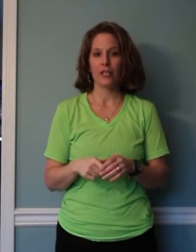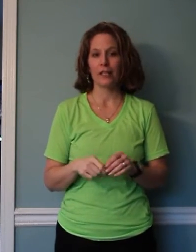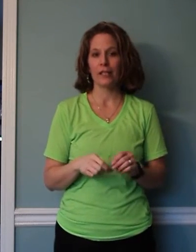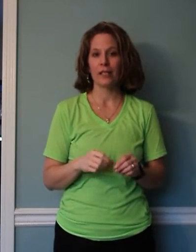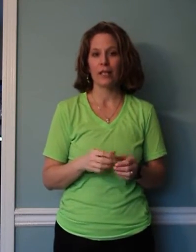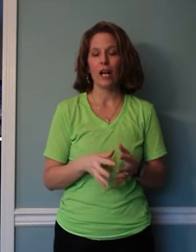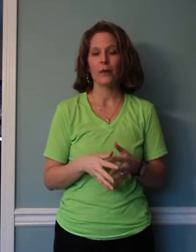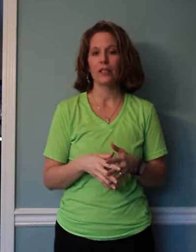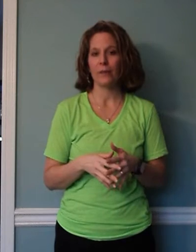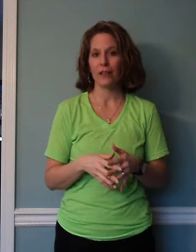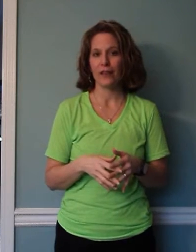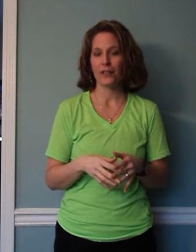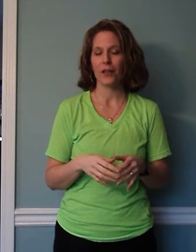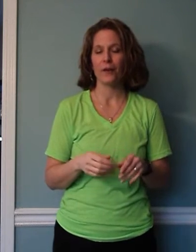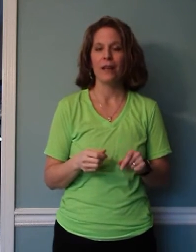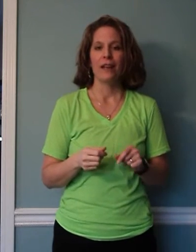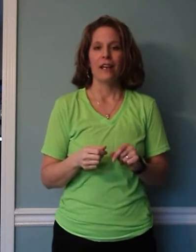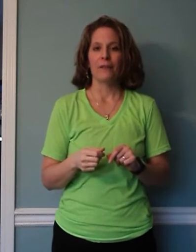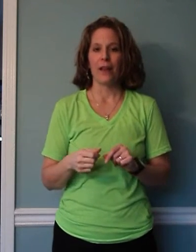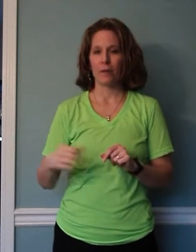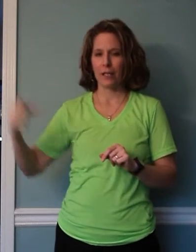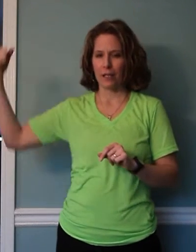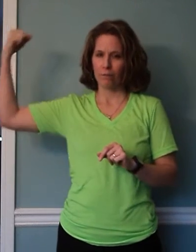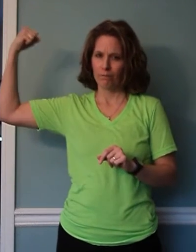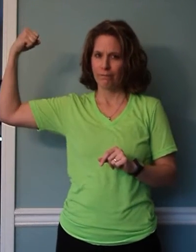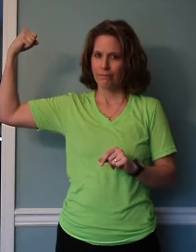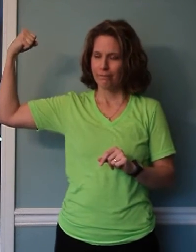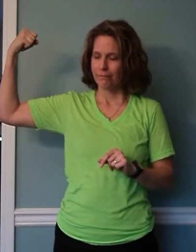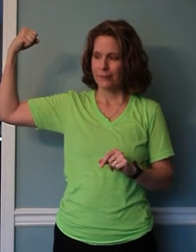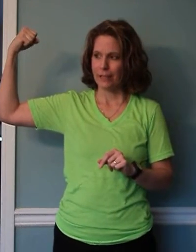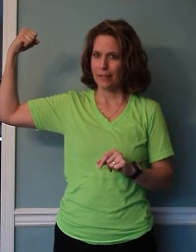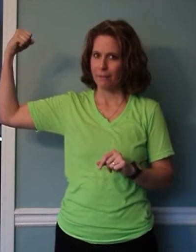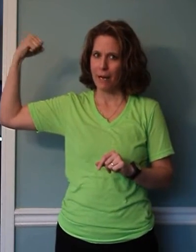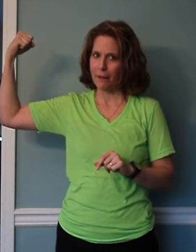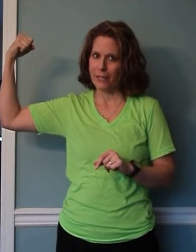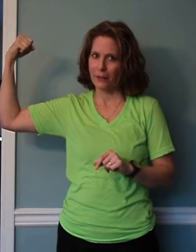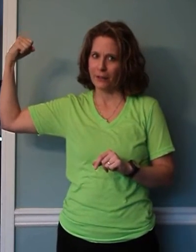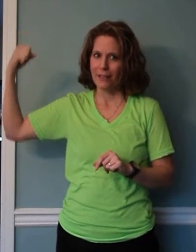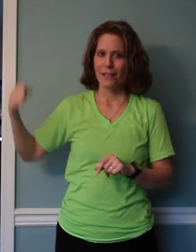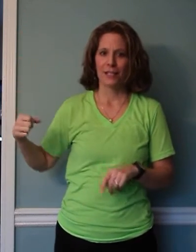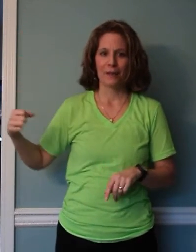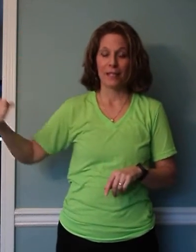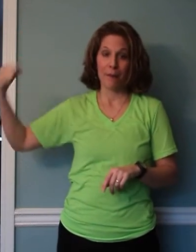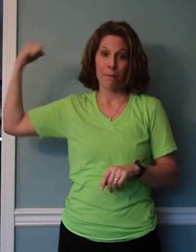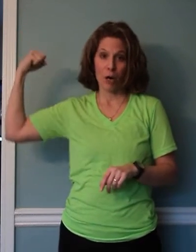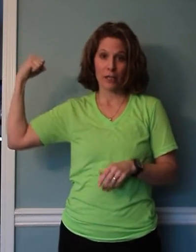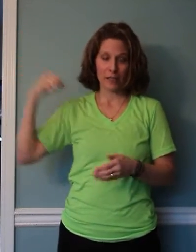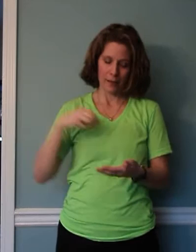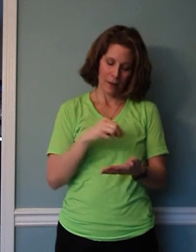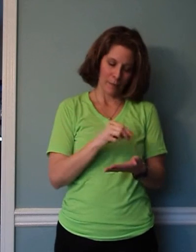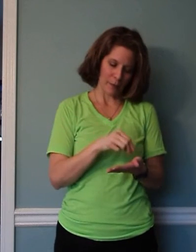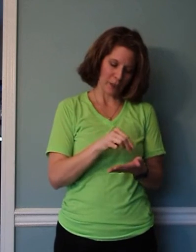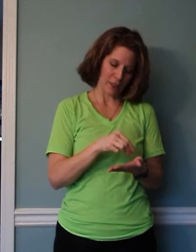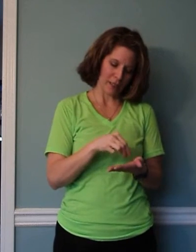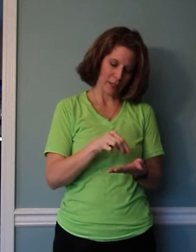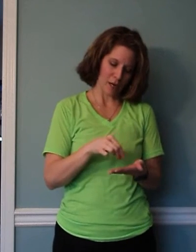publishes the Communist Manifesto. And for that, we're going to make a muscle. So we're going to say Marx publishes the